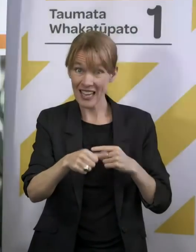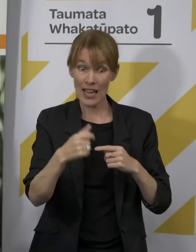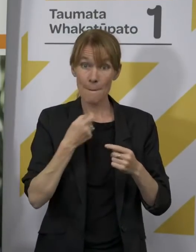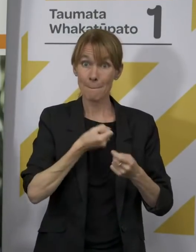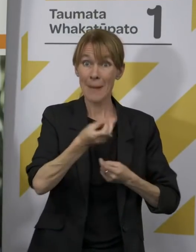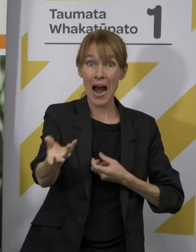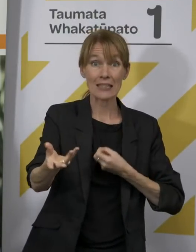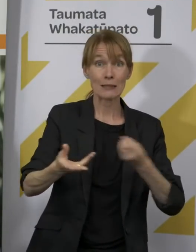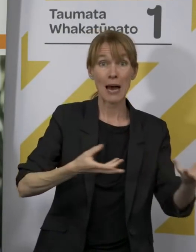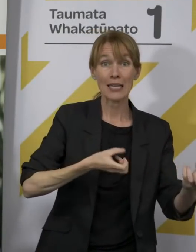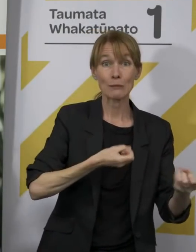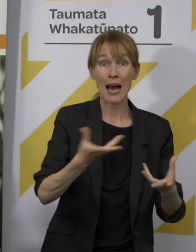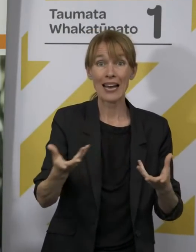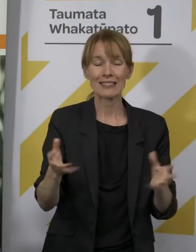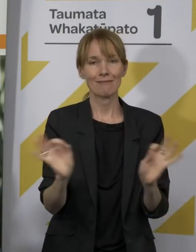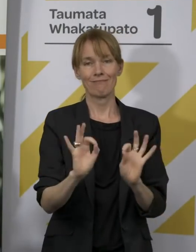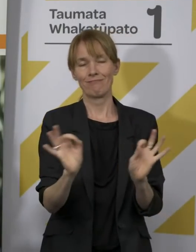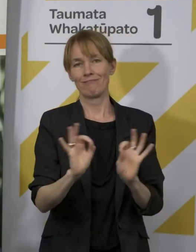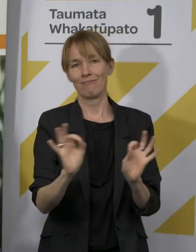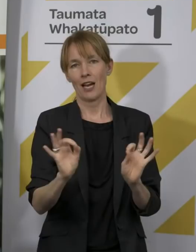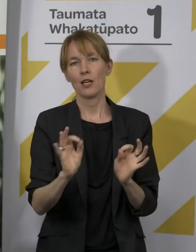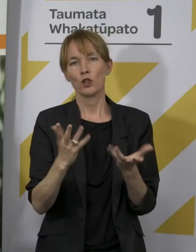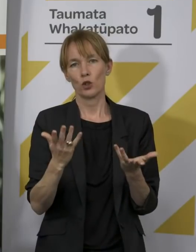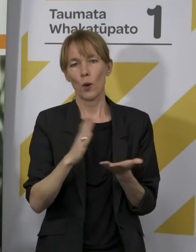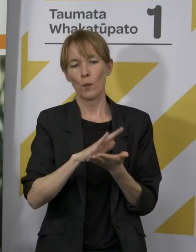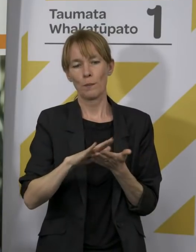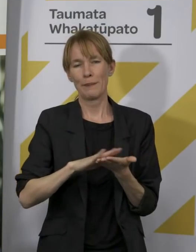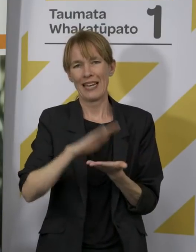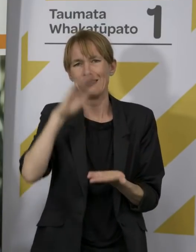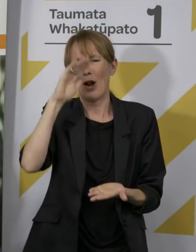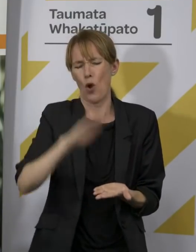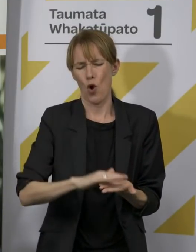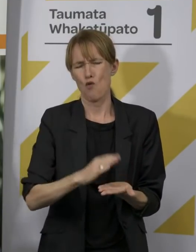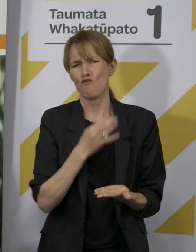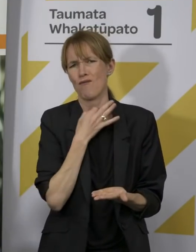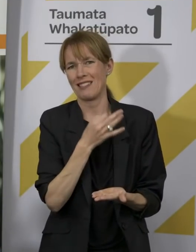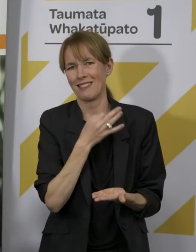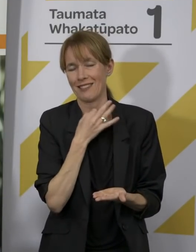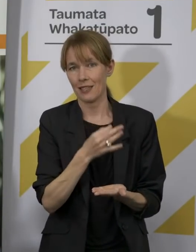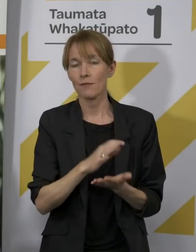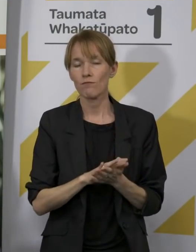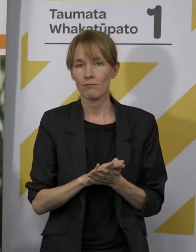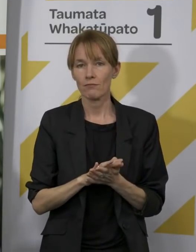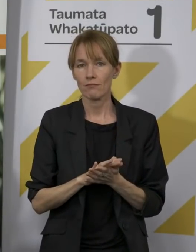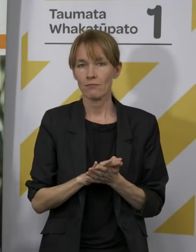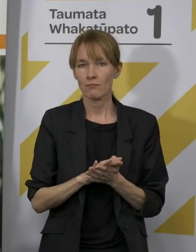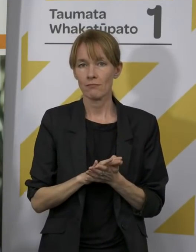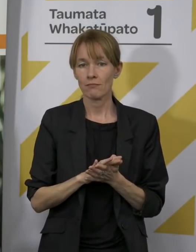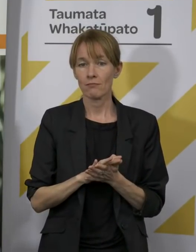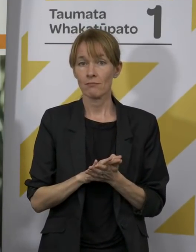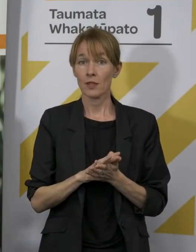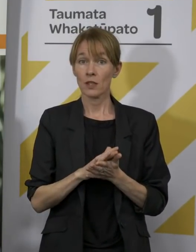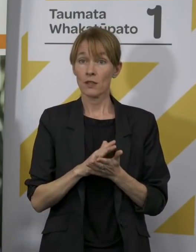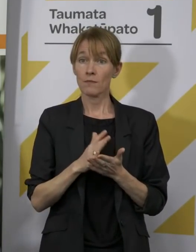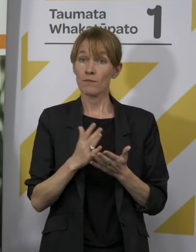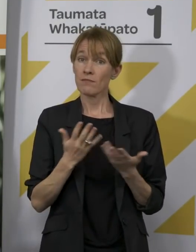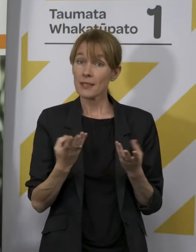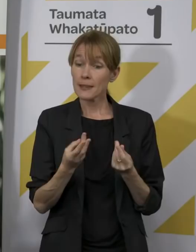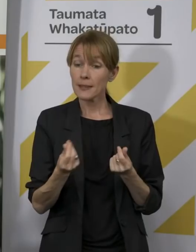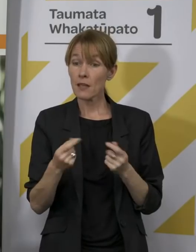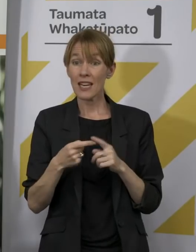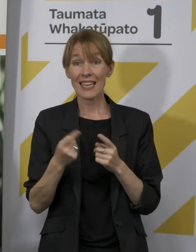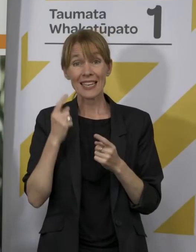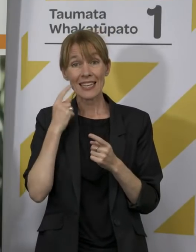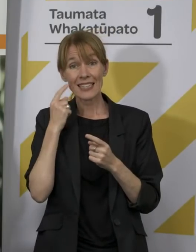virus detectable, it does not mean they're infectious. And often the comparison is made, for example, with the jurisdiction of